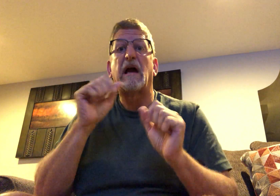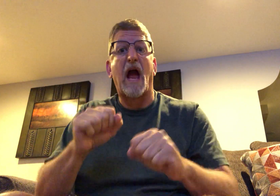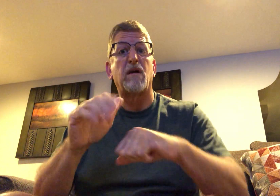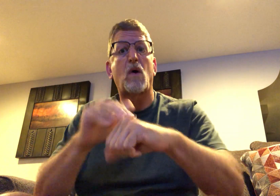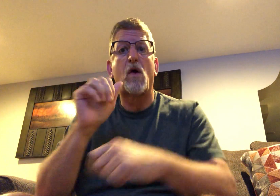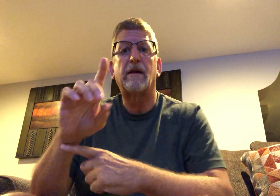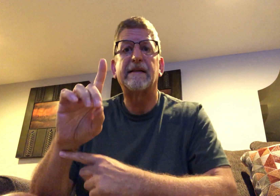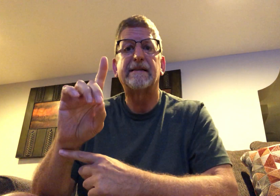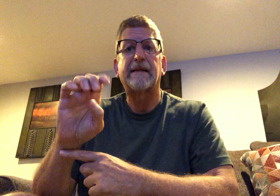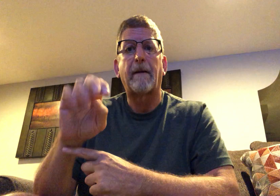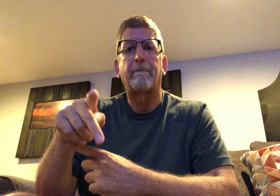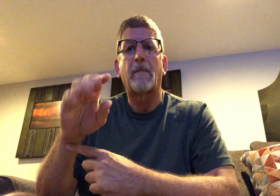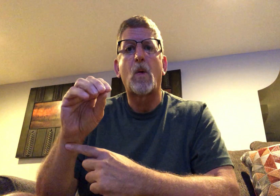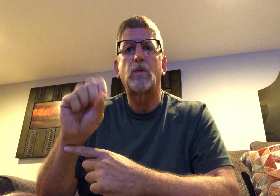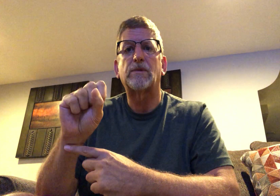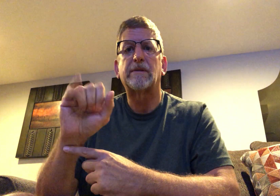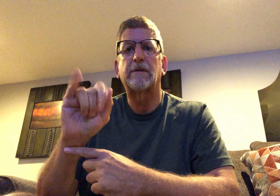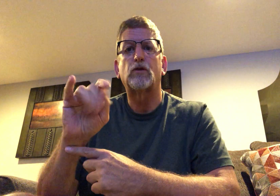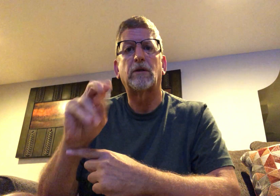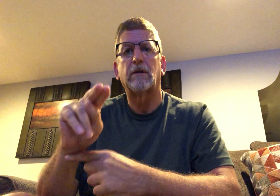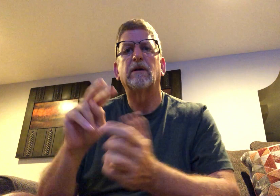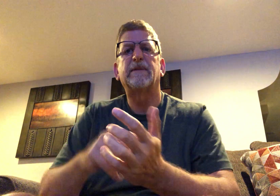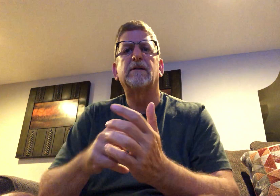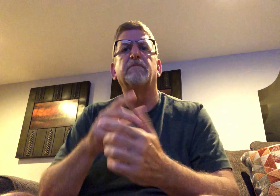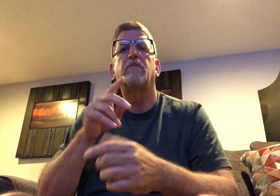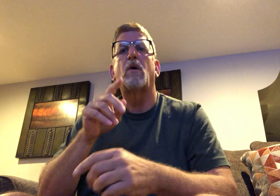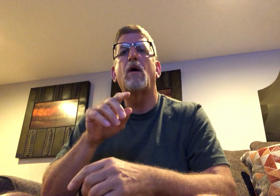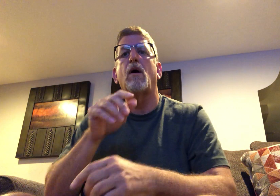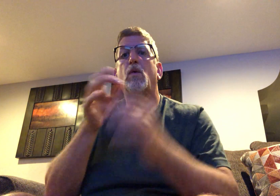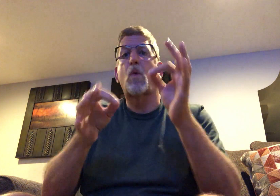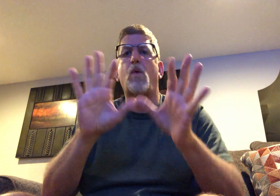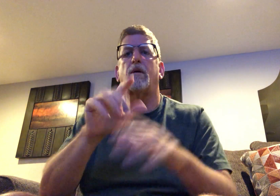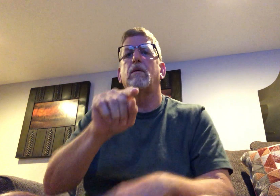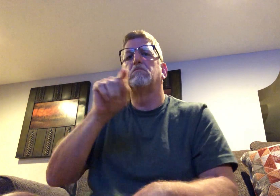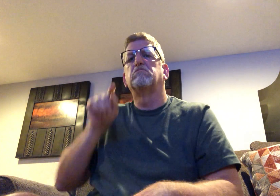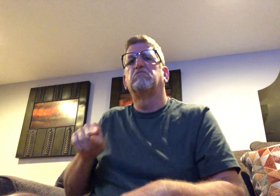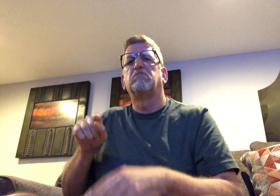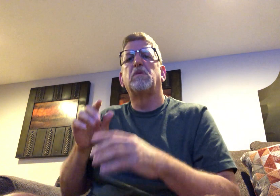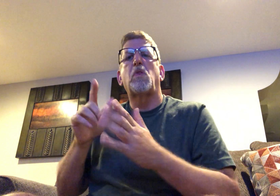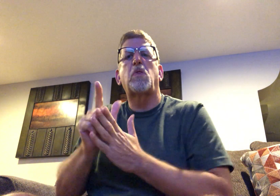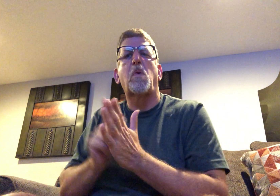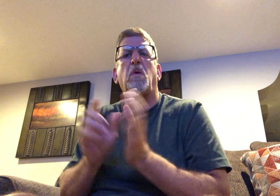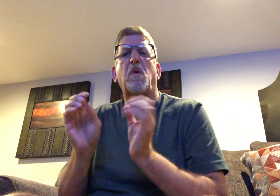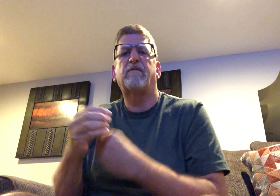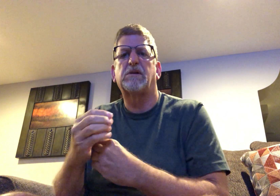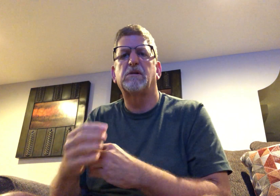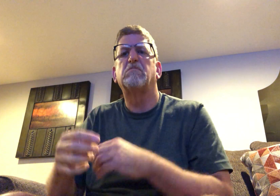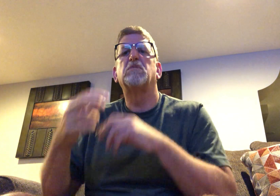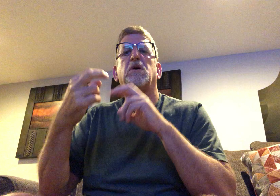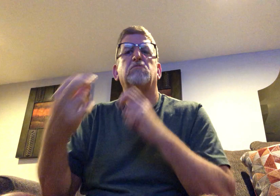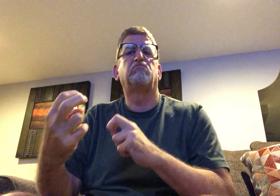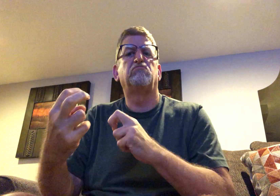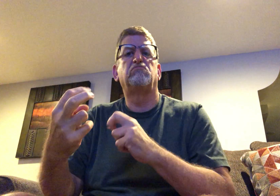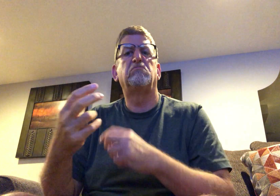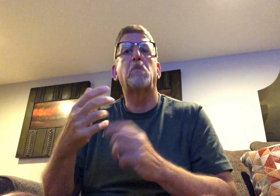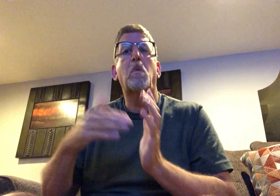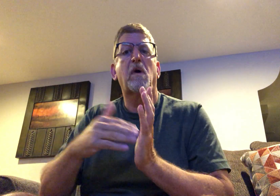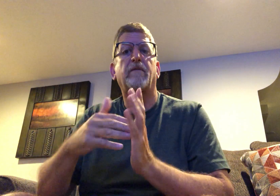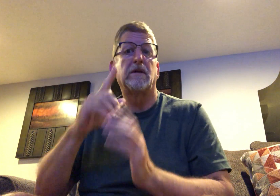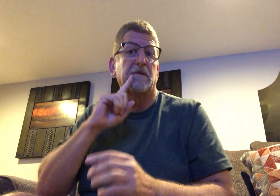now 3 instances of him in blackface, and he's doing a lot of apologizing as his past actions now consume his re-election campaign. Randy Kay brings